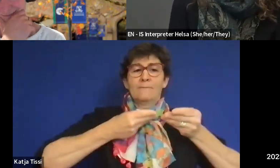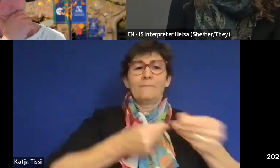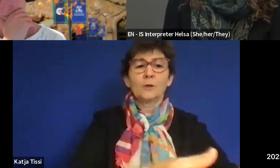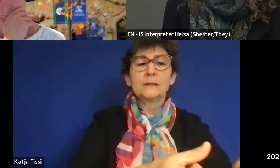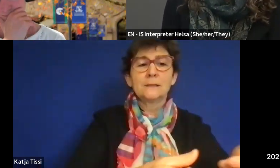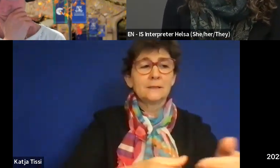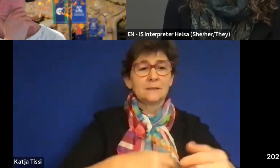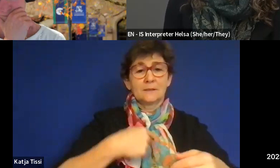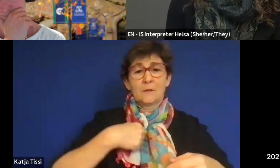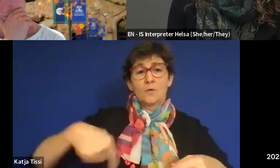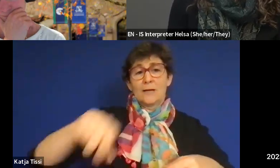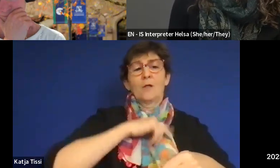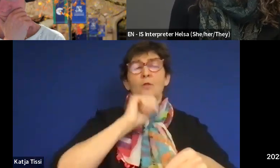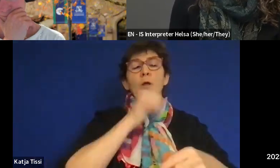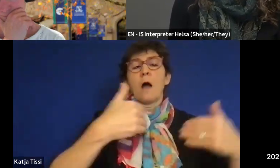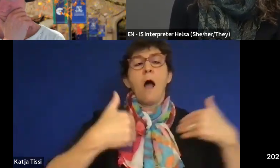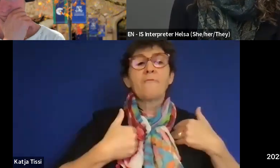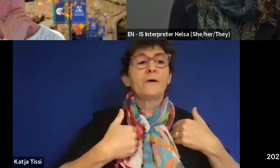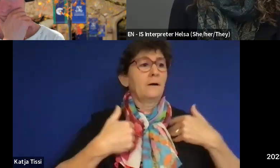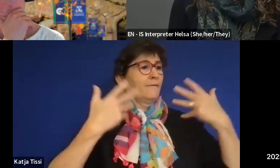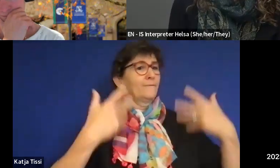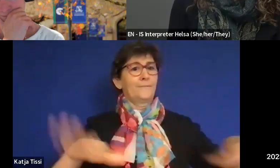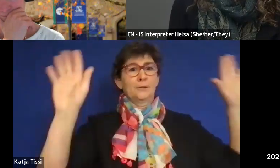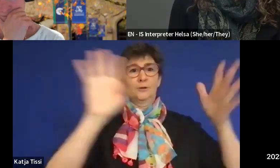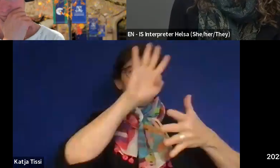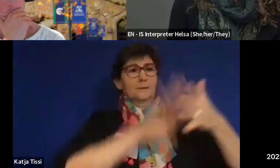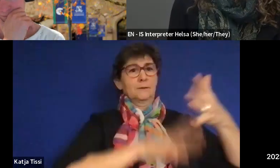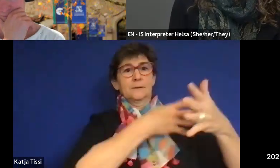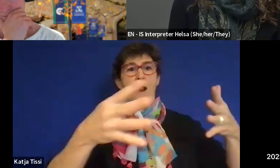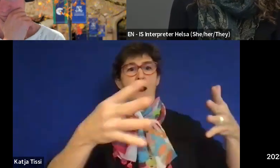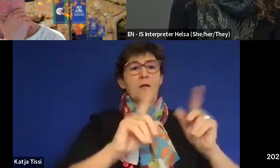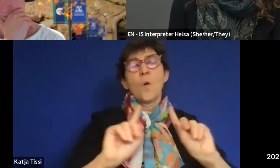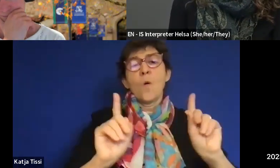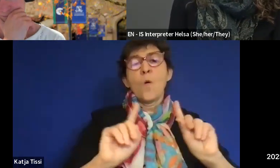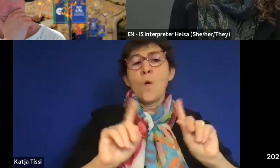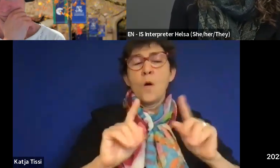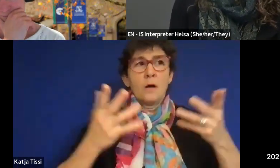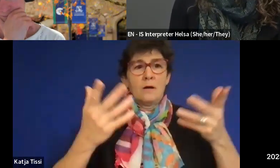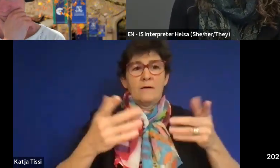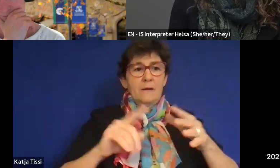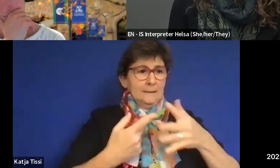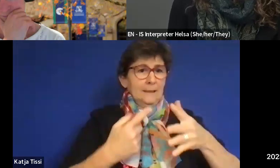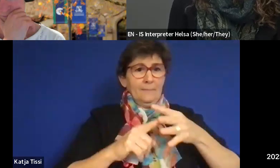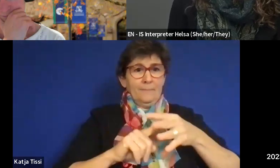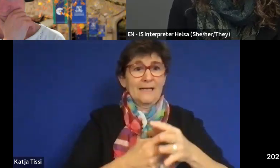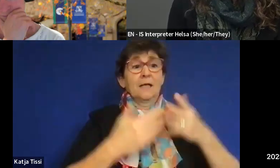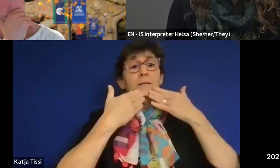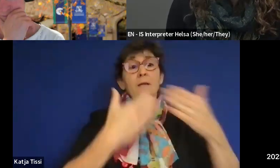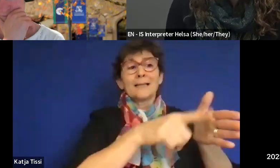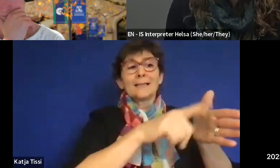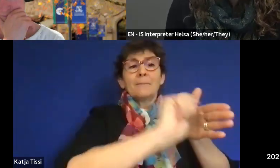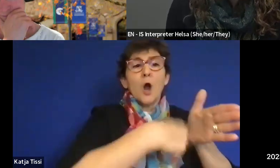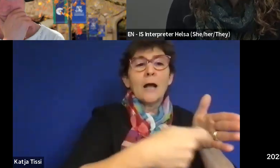assess sign language fluency for these purposes? Now, we don't have a